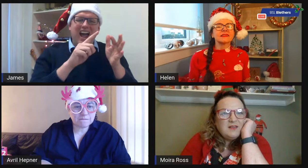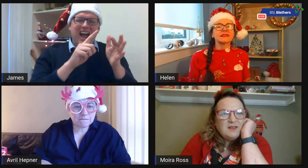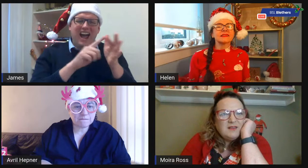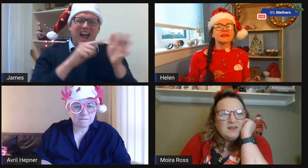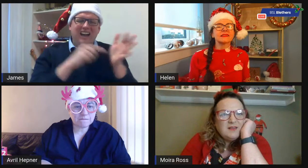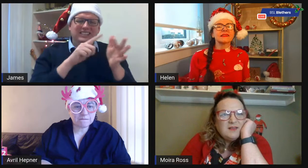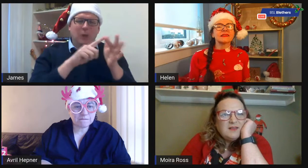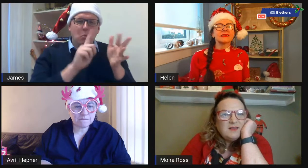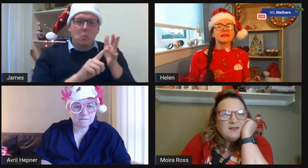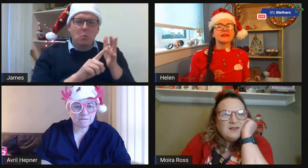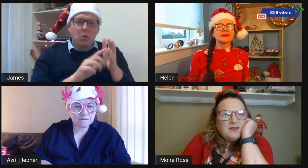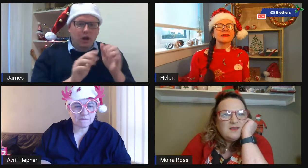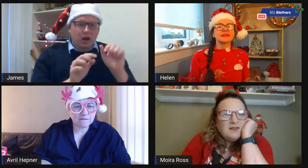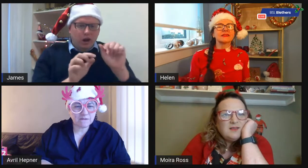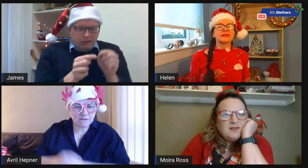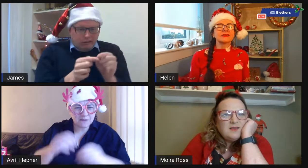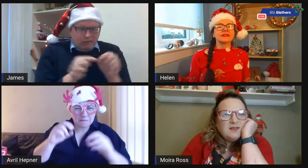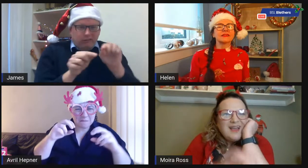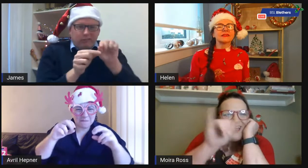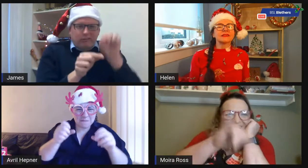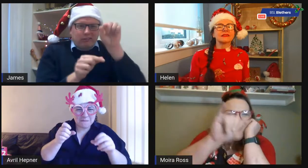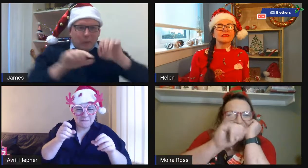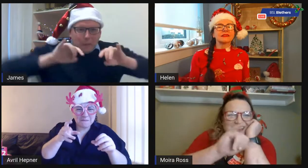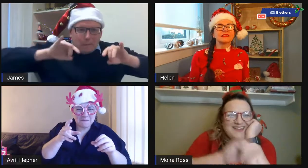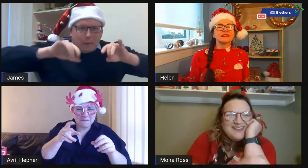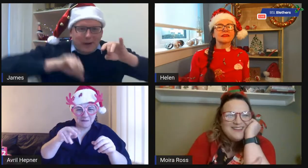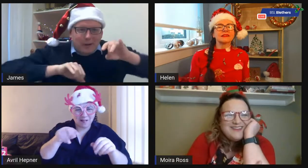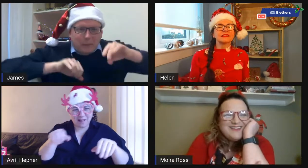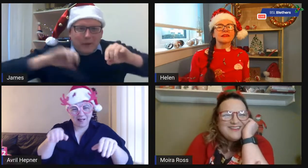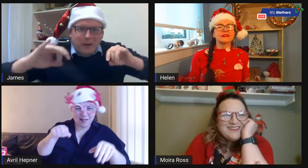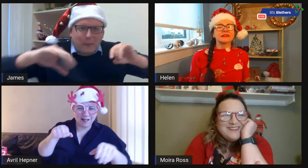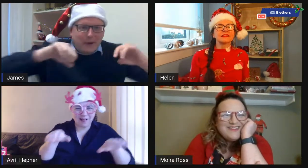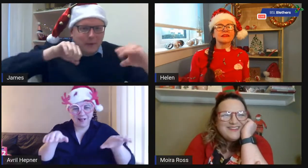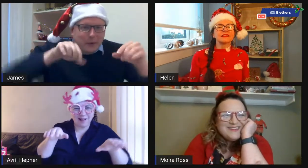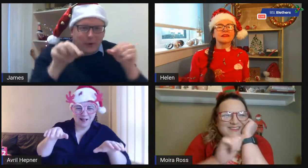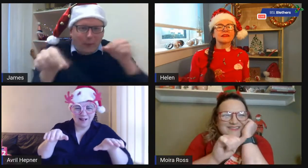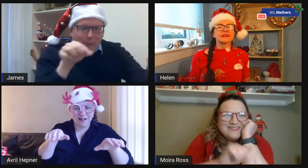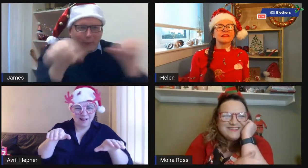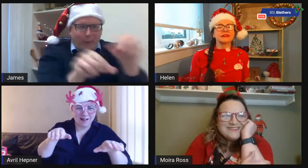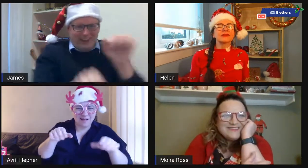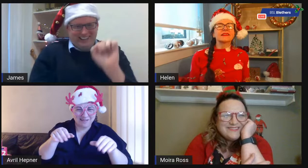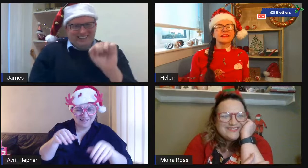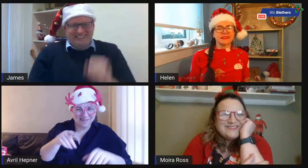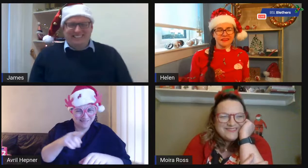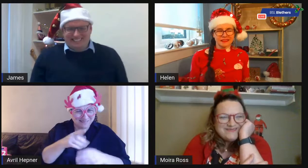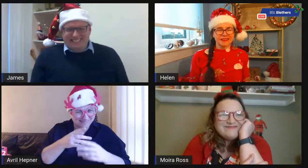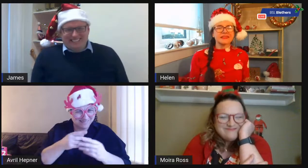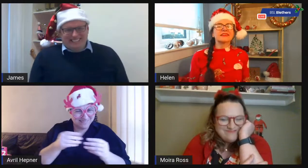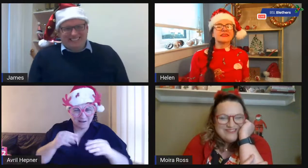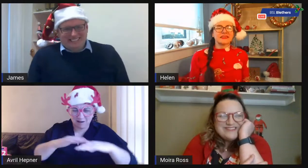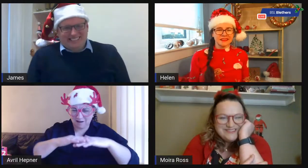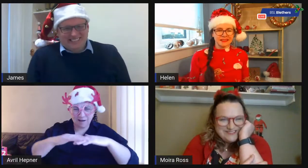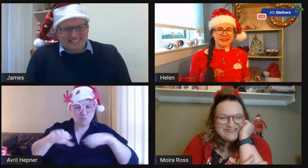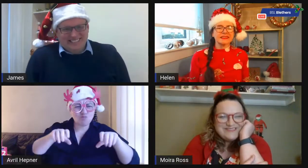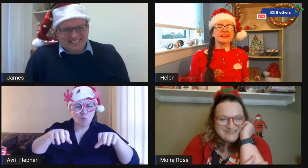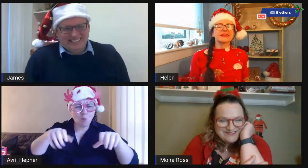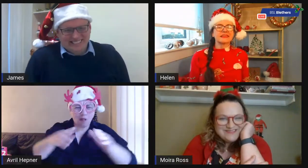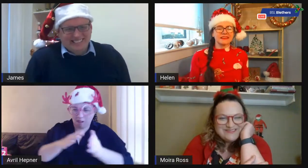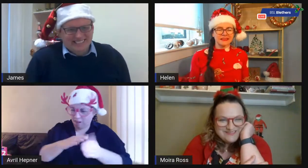Subutio. Did any of you remember that? It Oh, was a those small little wee figures that you figures, flick. yeah, and we had Yeah. to flick them. That reminds me so much of that.